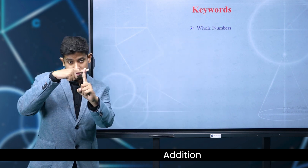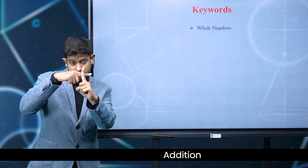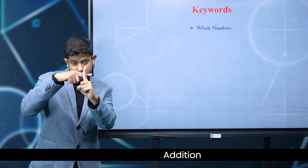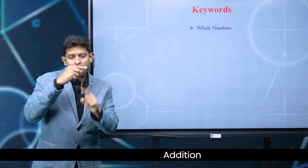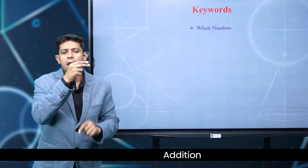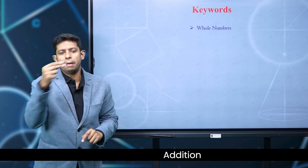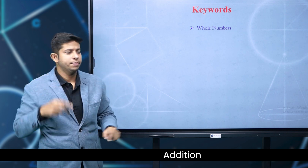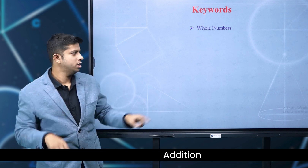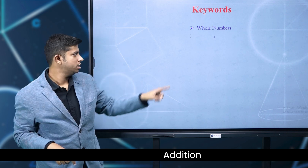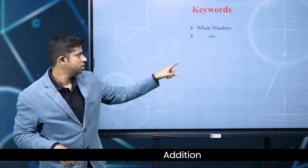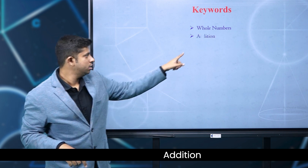addition,